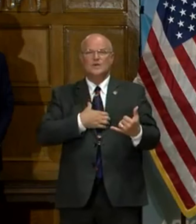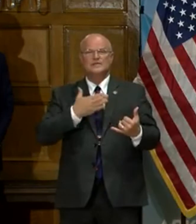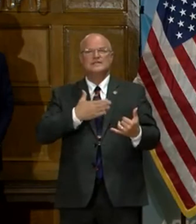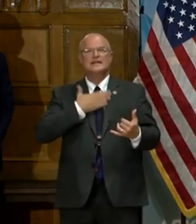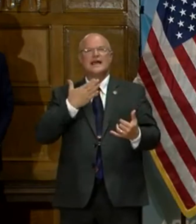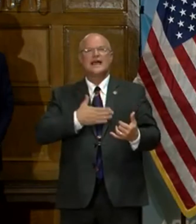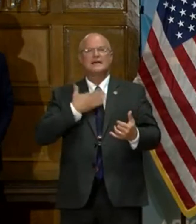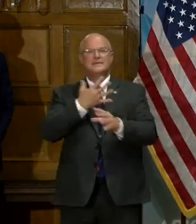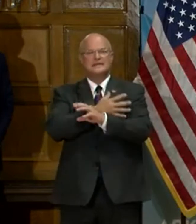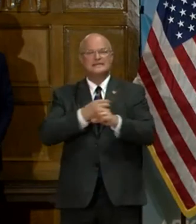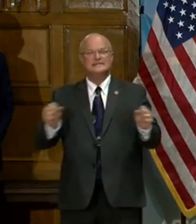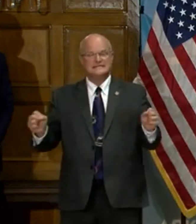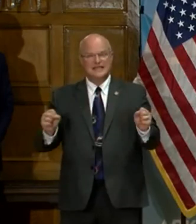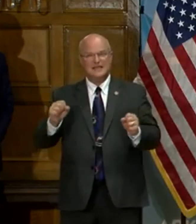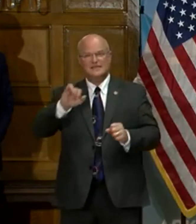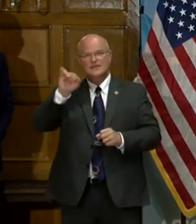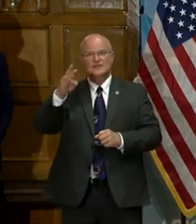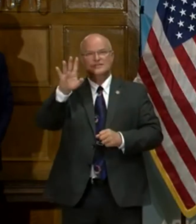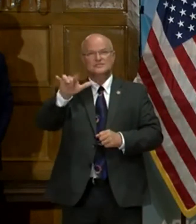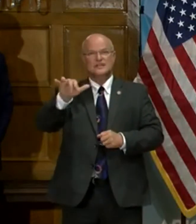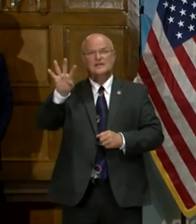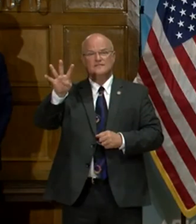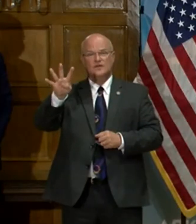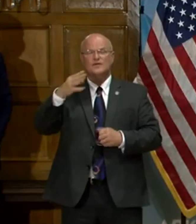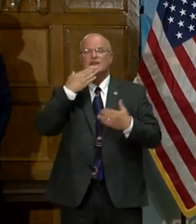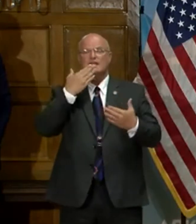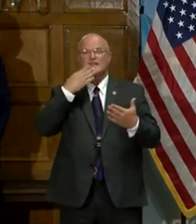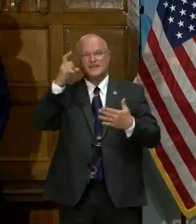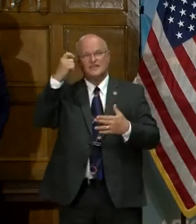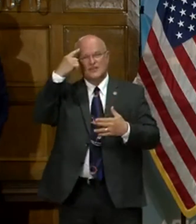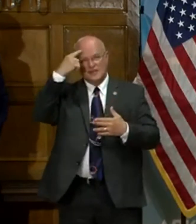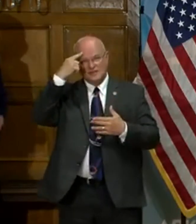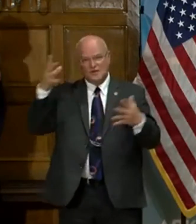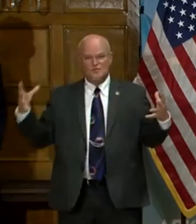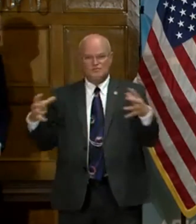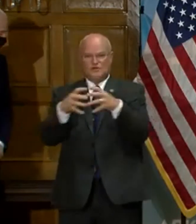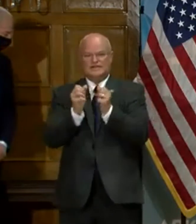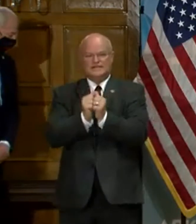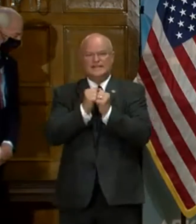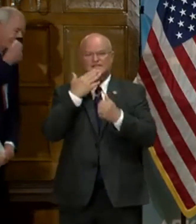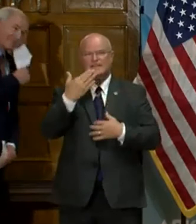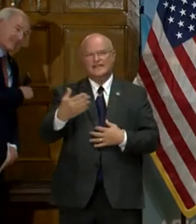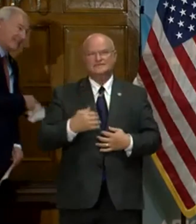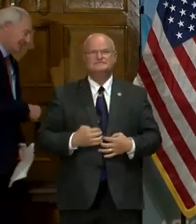a happy and safe 4th of July, and thank you, Governor, for bringing us together.